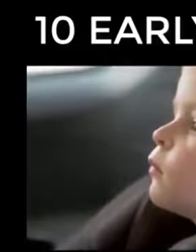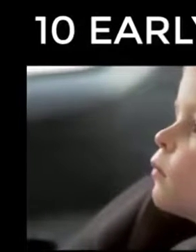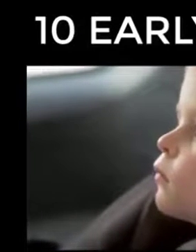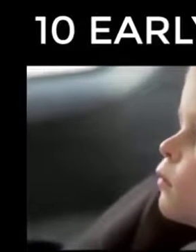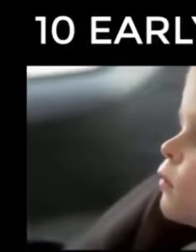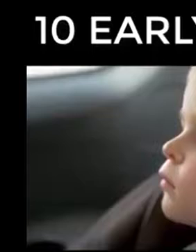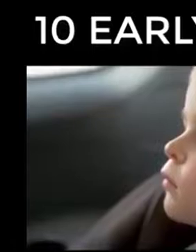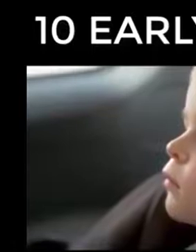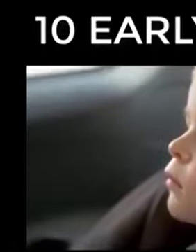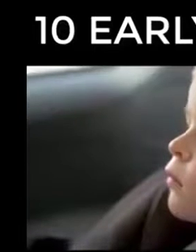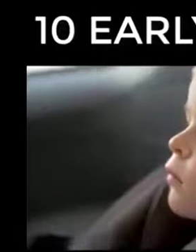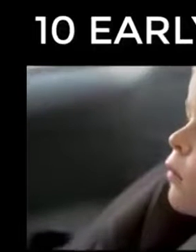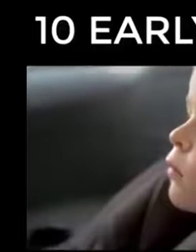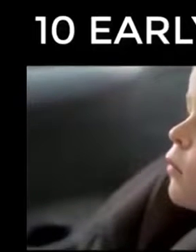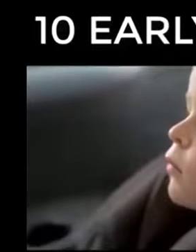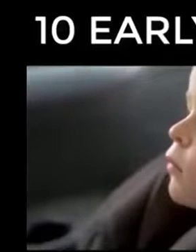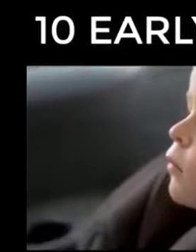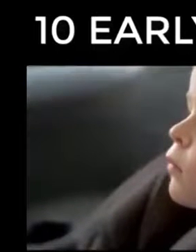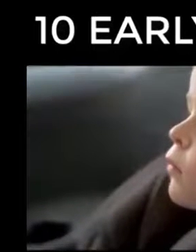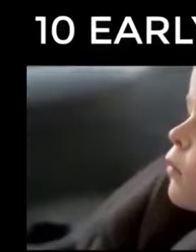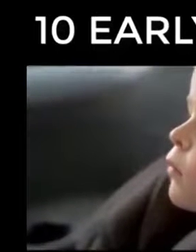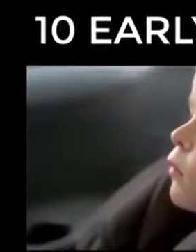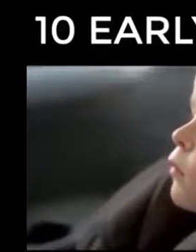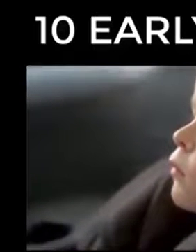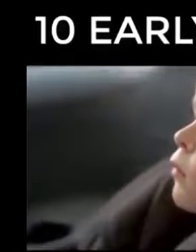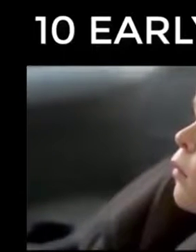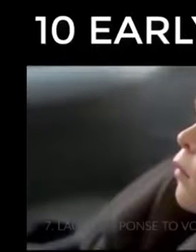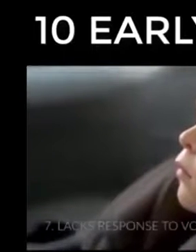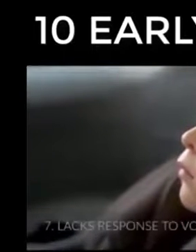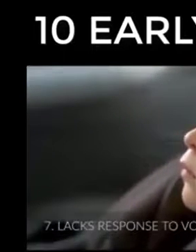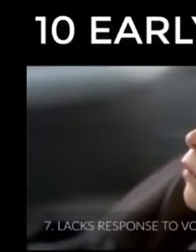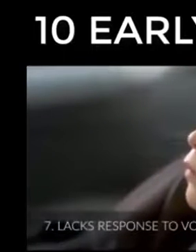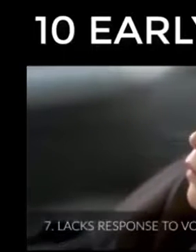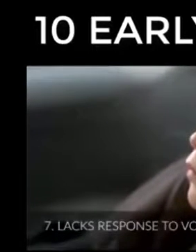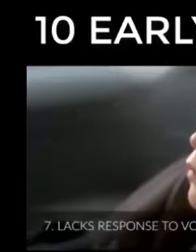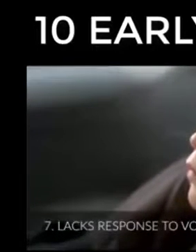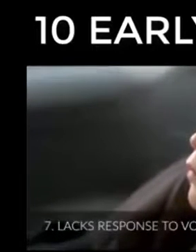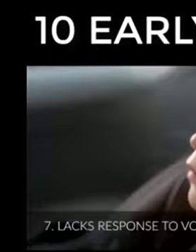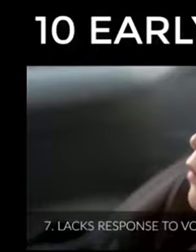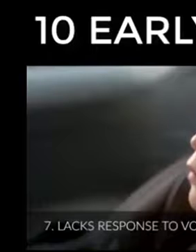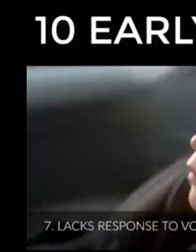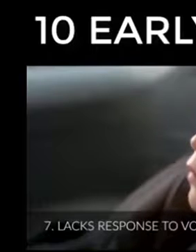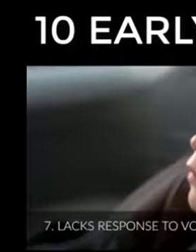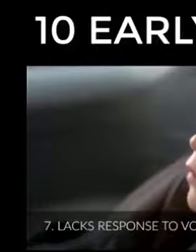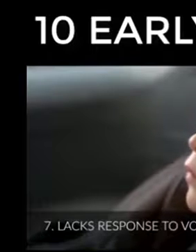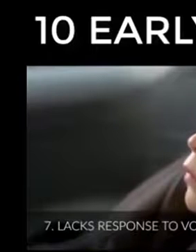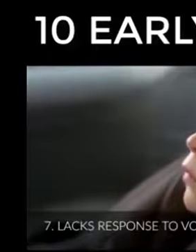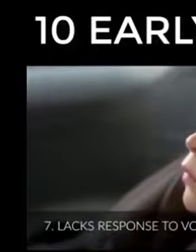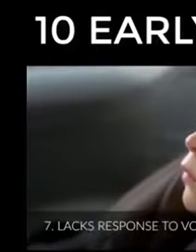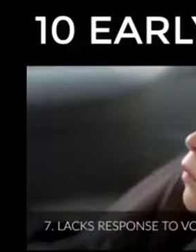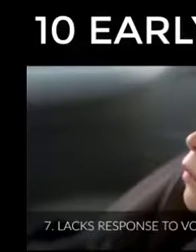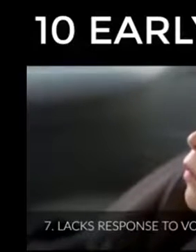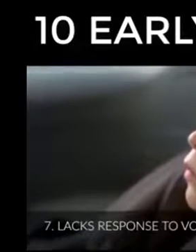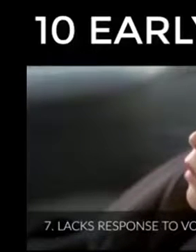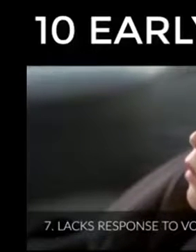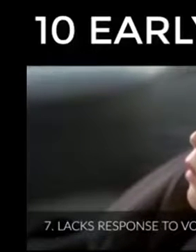can you use your words? What do you think about the car wash? At number 7, we have a lack of response to voice or sound. While